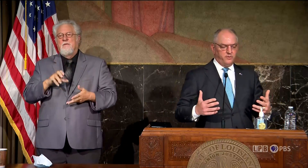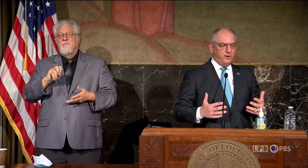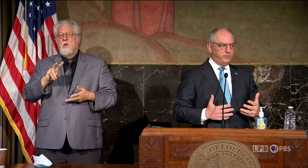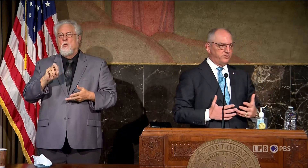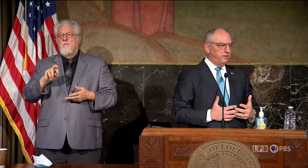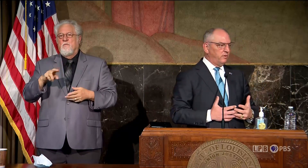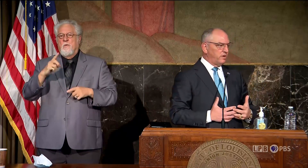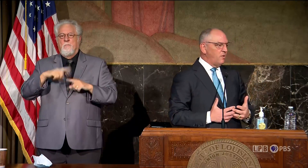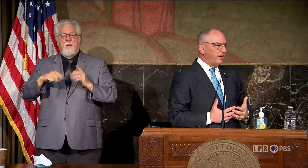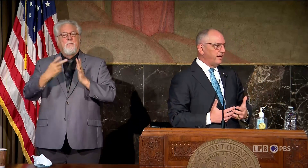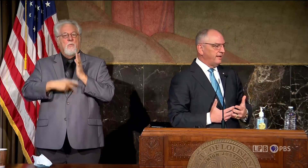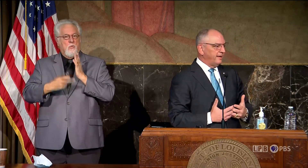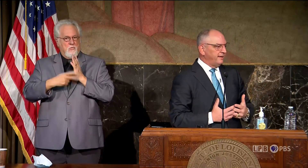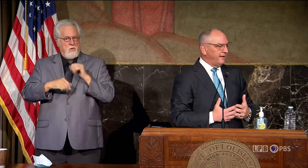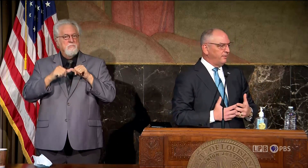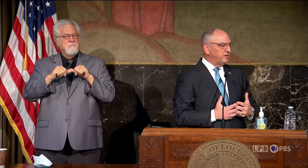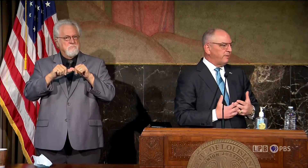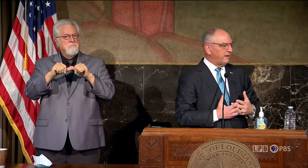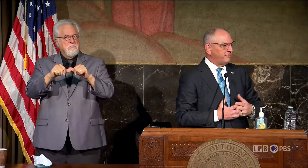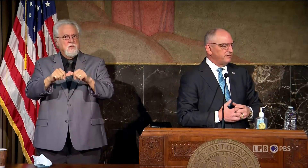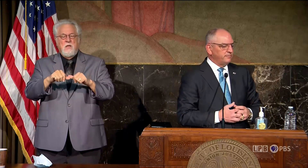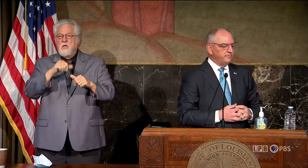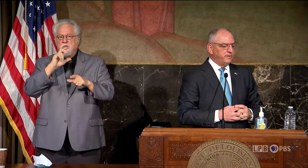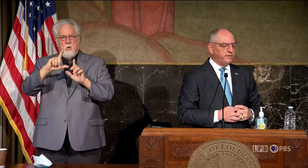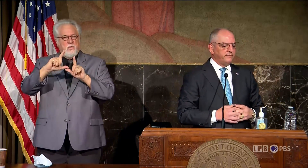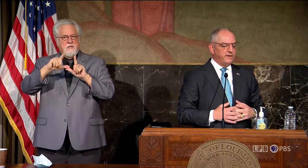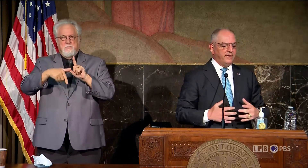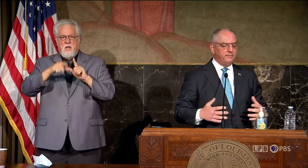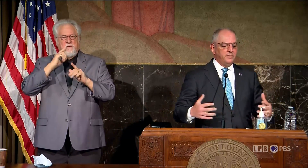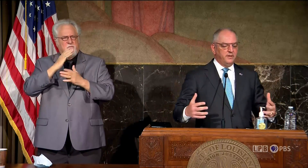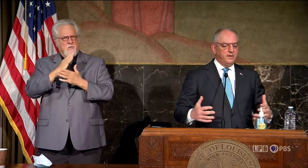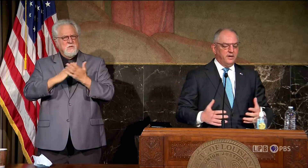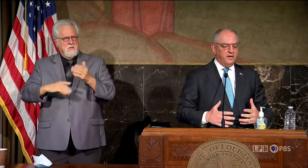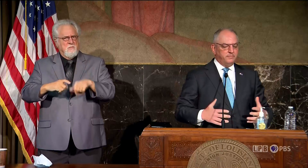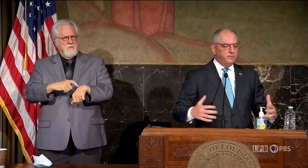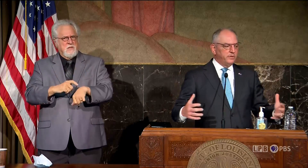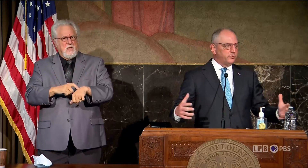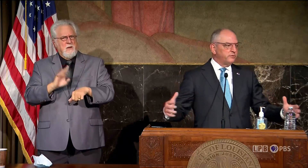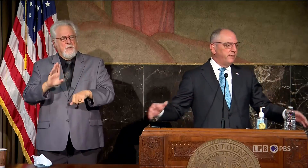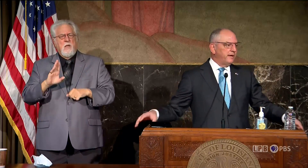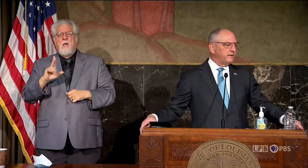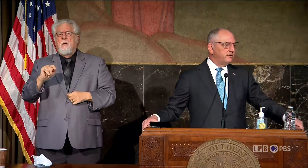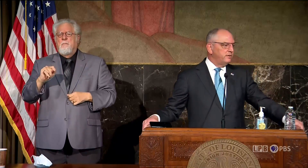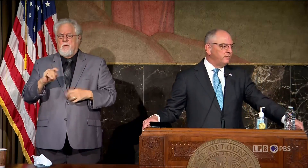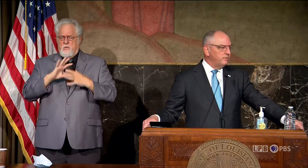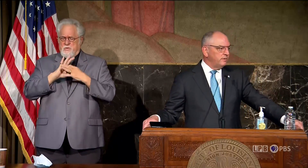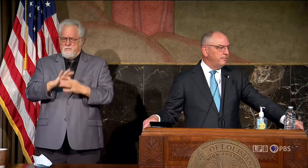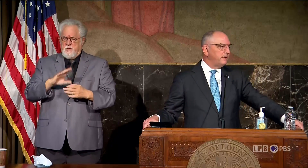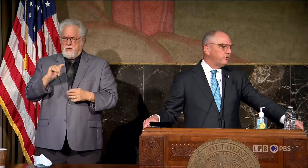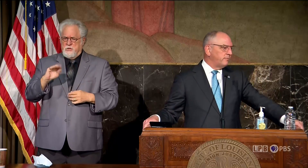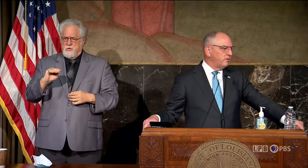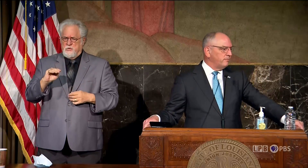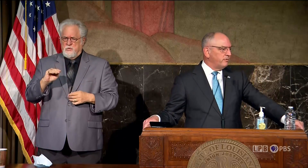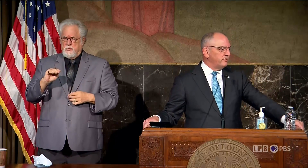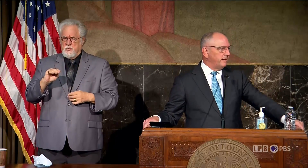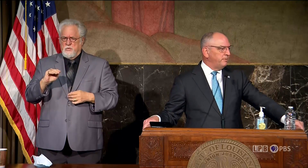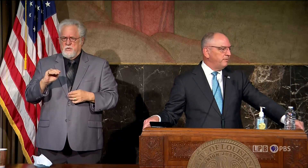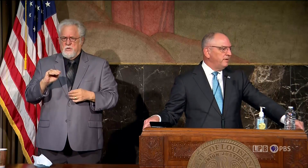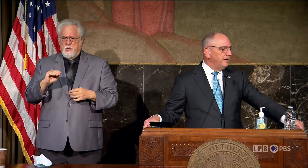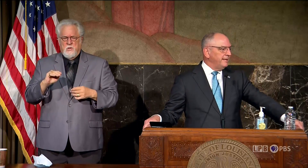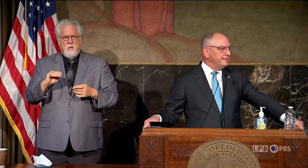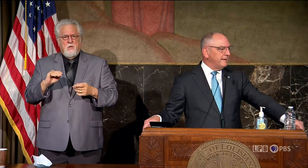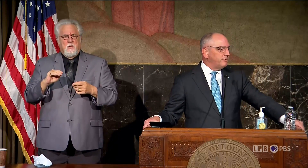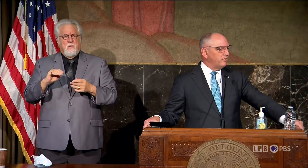the programs are still ongoing and they don't expire for some period of time. But with respect to the Main Street program, for